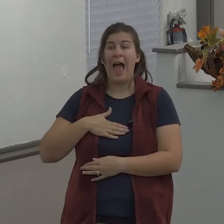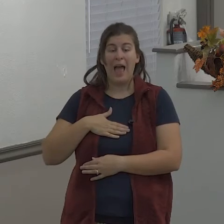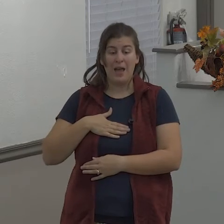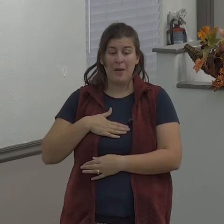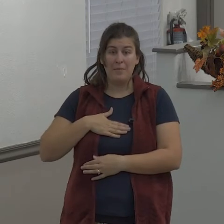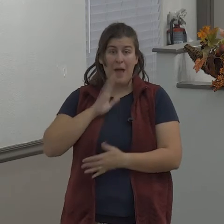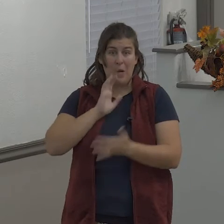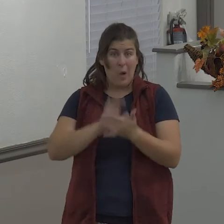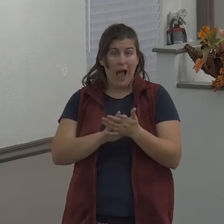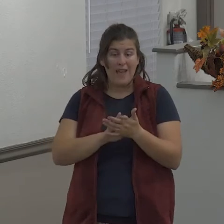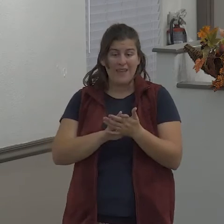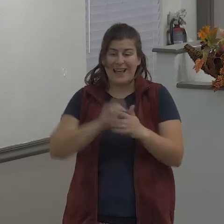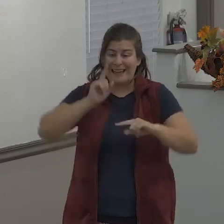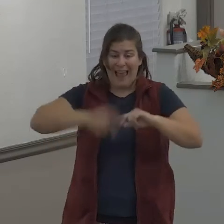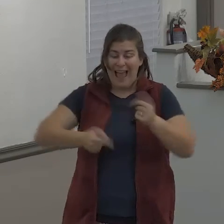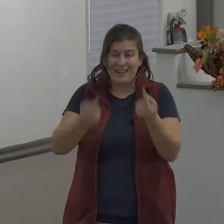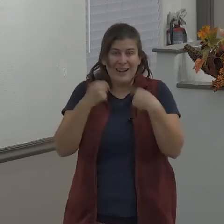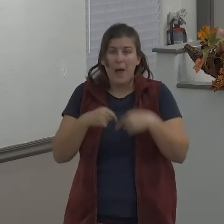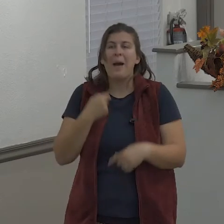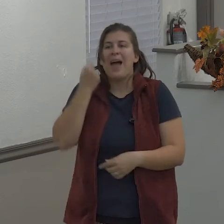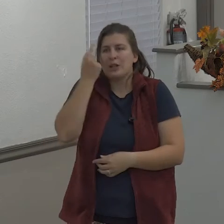I understand.